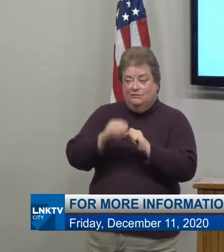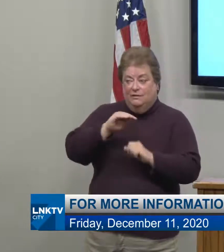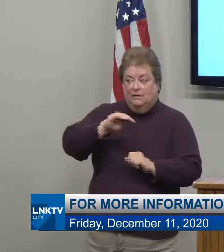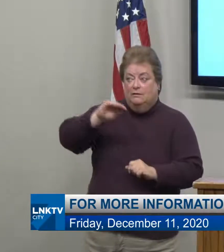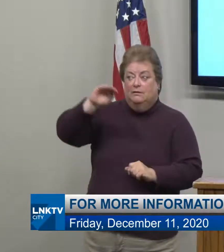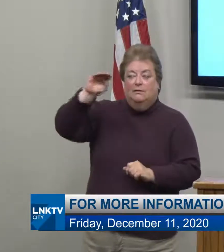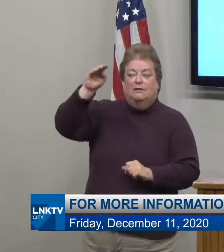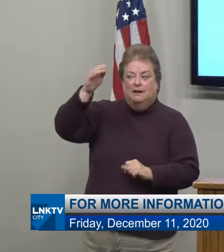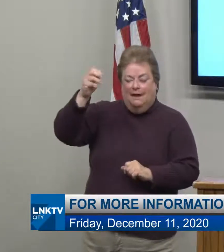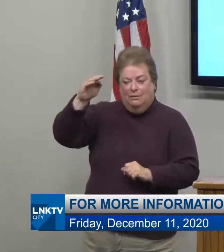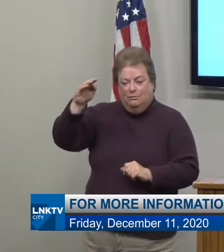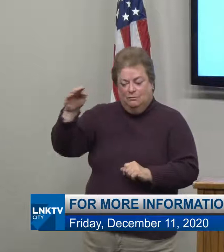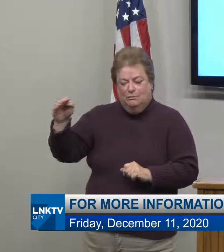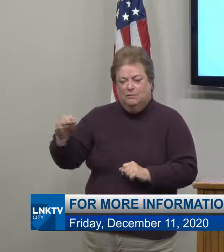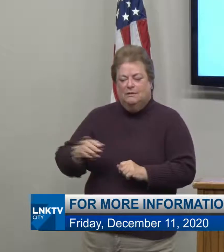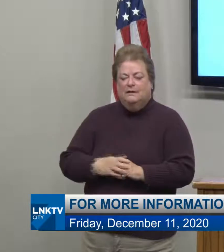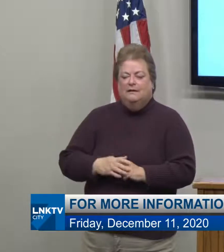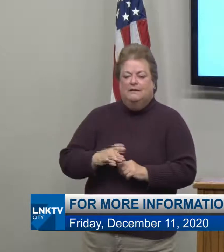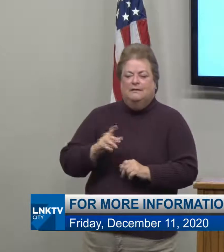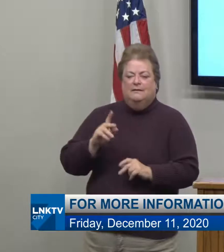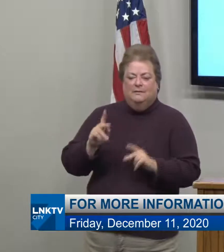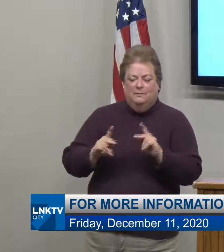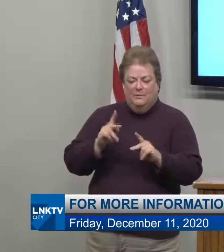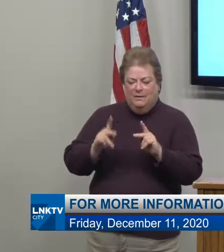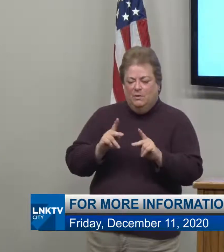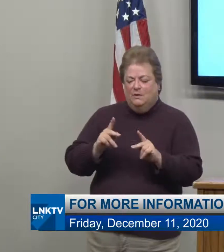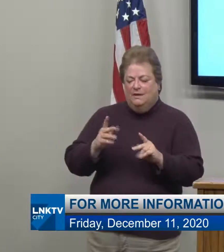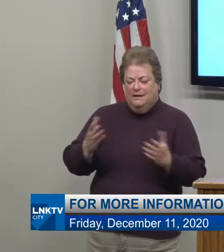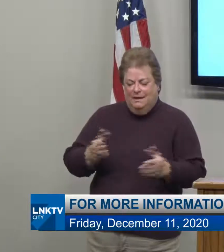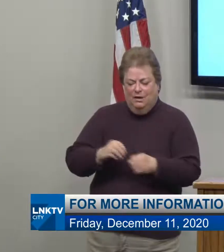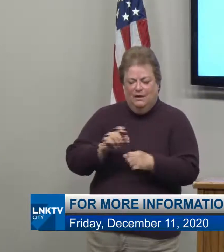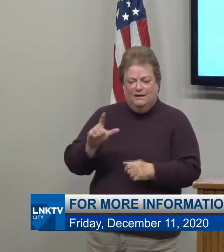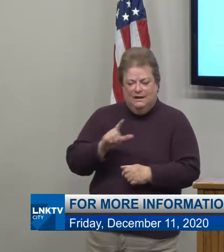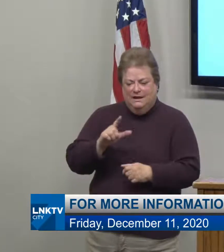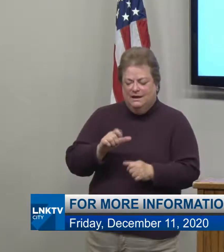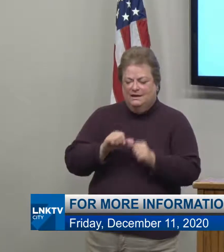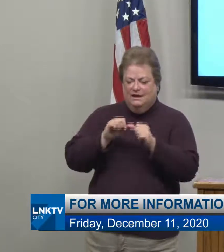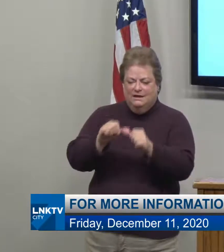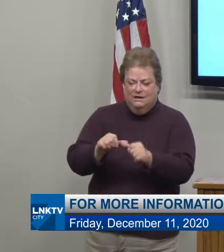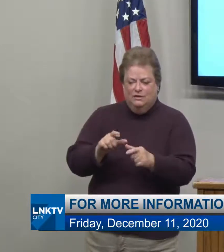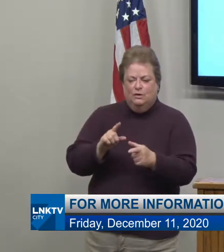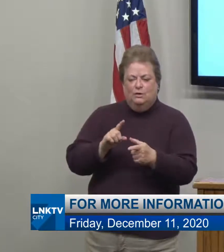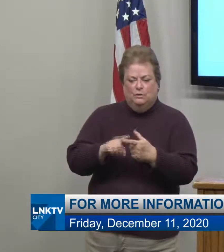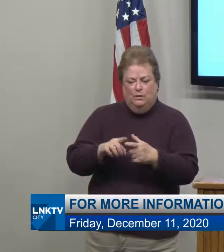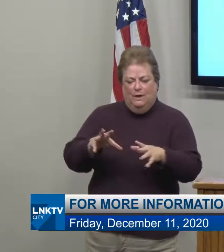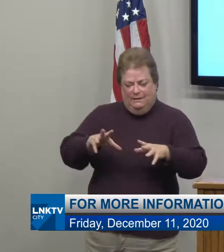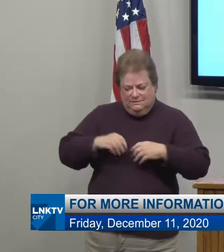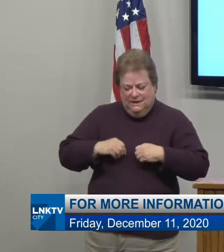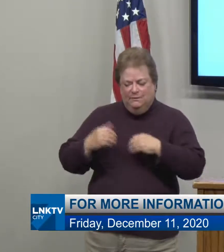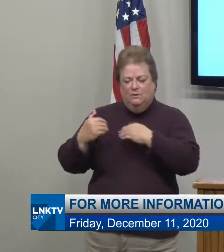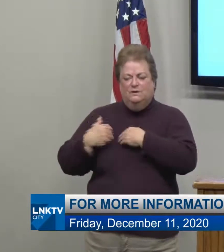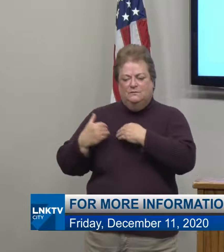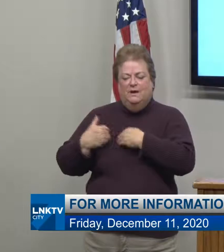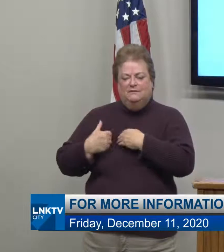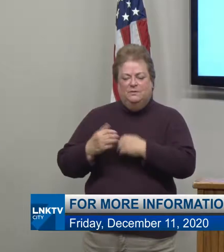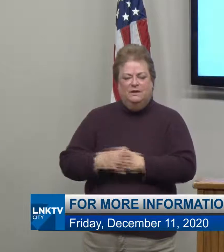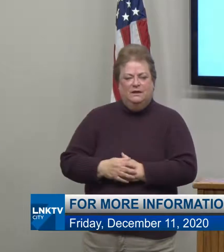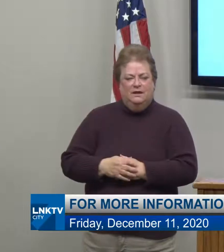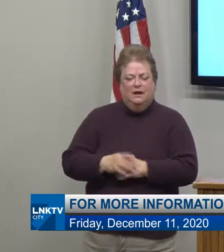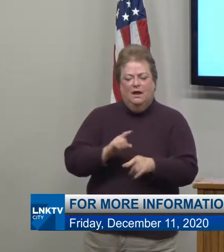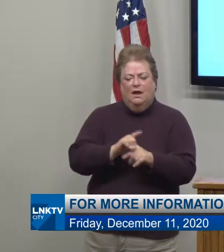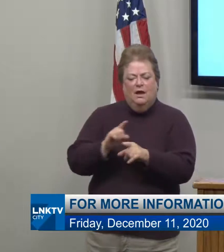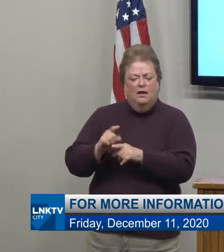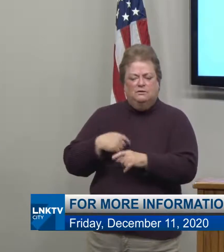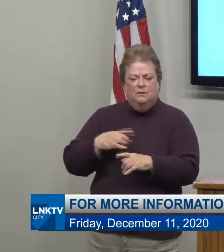Lincoln and Lancaster County residents have continued to rise to the occasion when we've called for their help, and for that we are truly grateful. I would also just